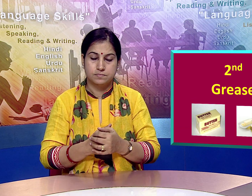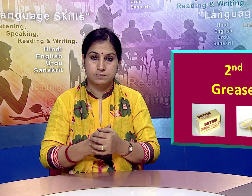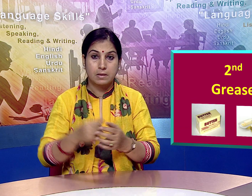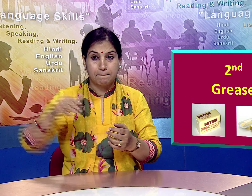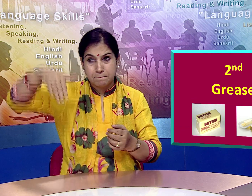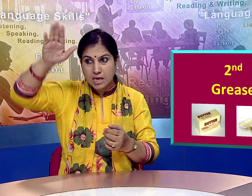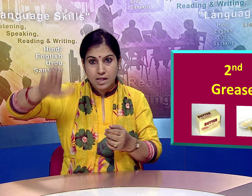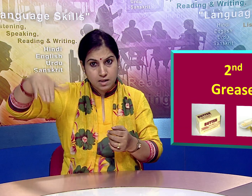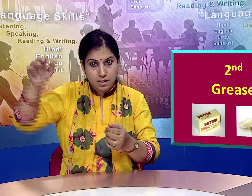paint,